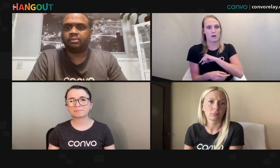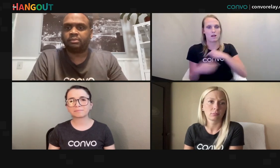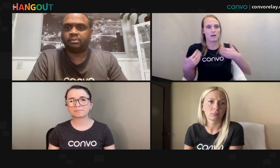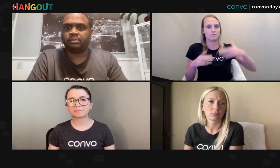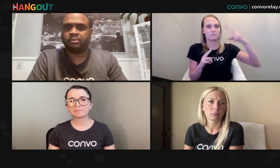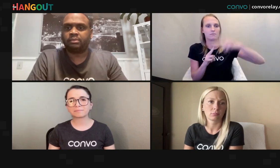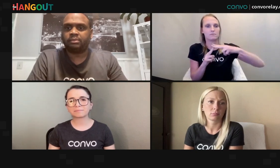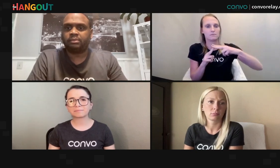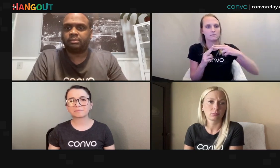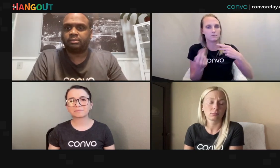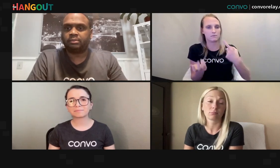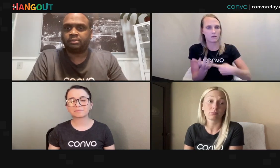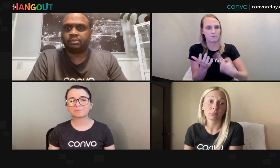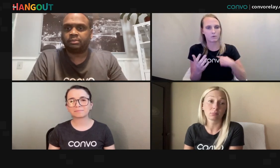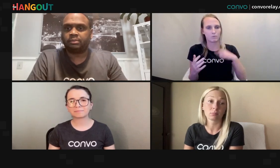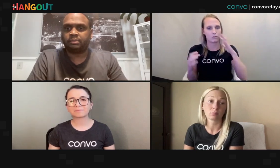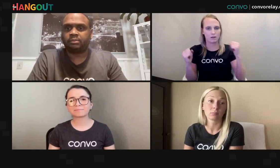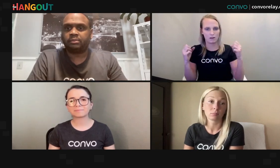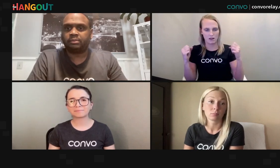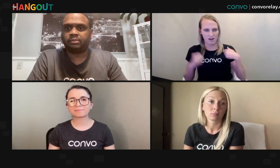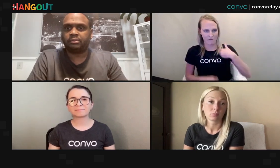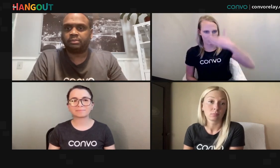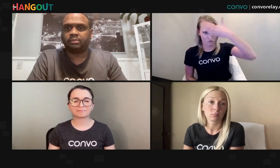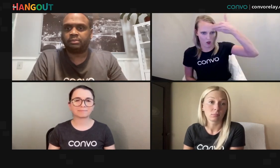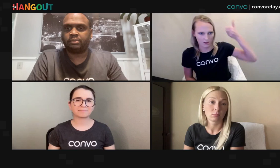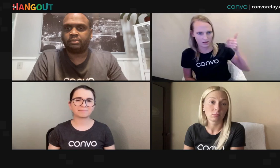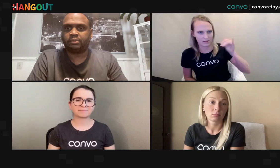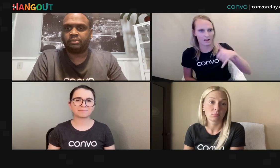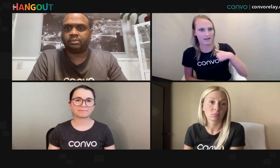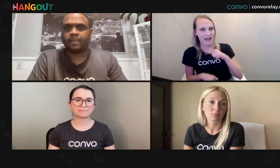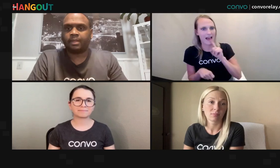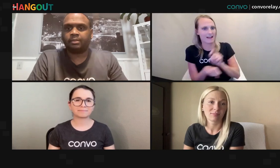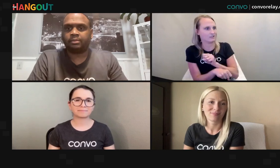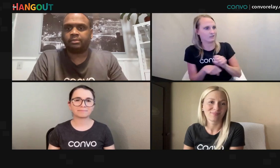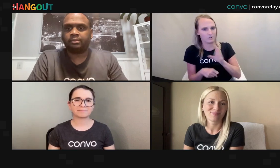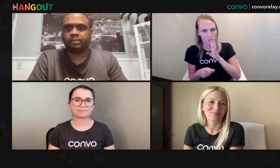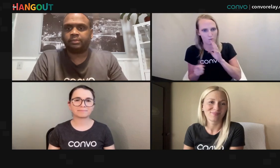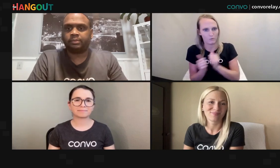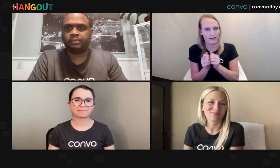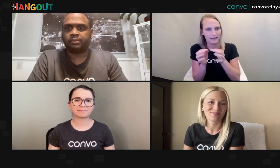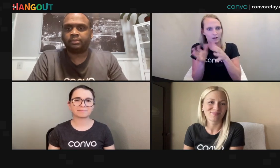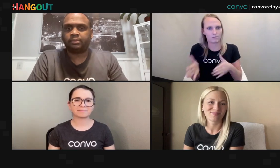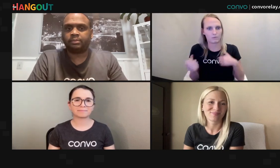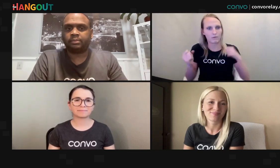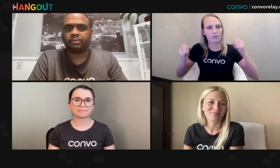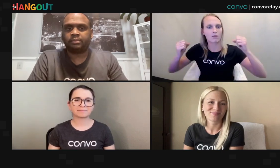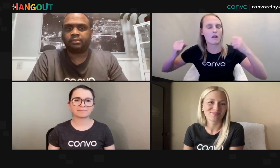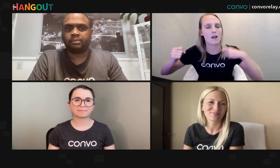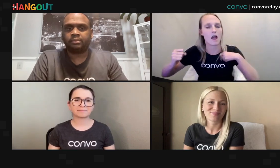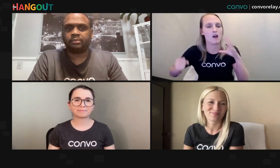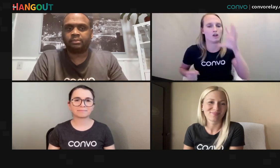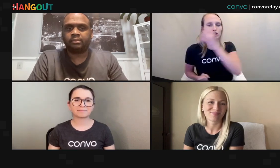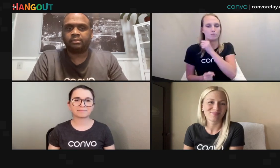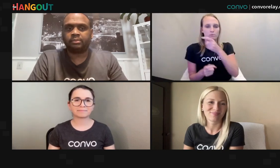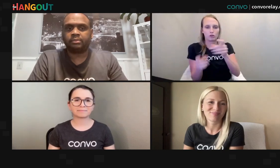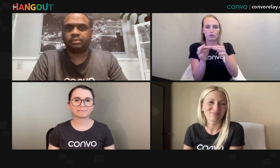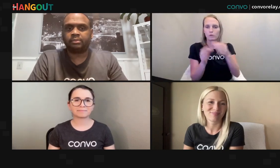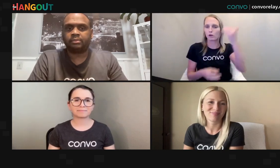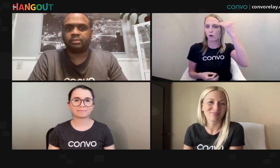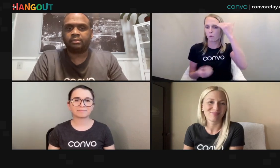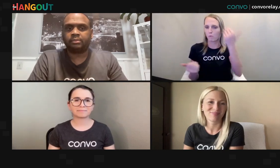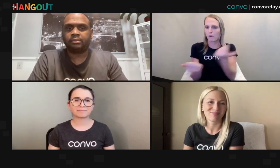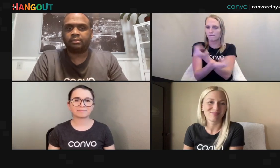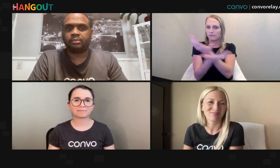Oftentimes, like I just previously mentioned, the interpreters are top quality. I'll oftentimes forget that I'm actually speaking through an